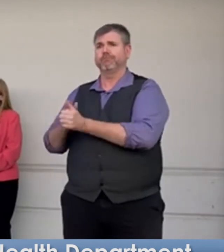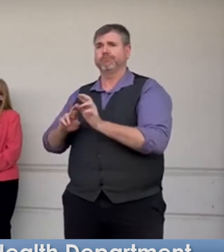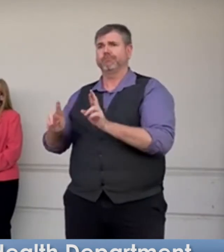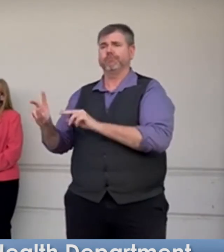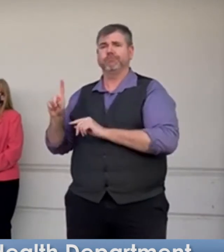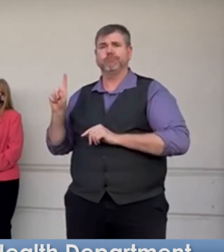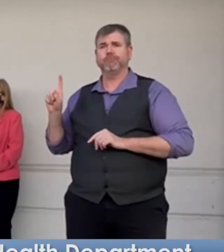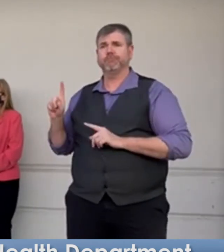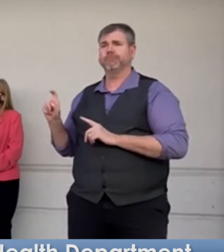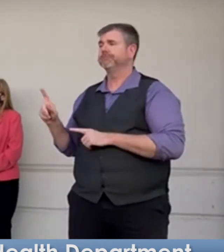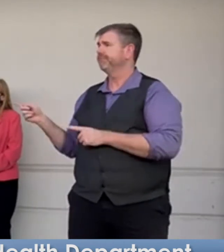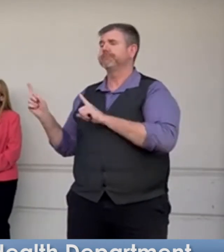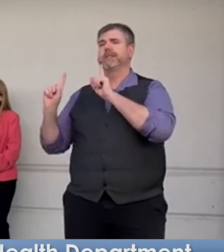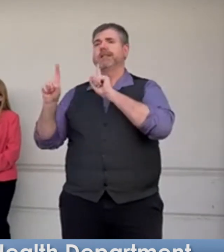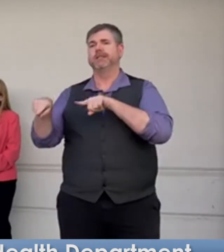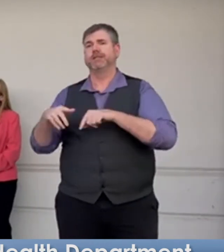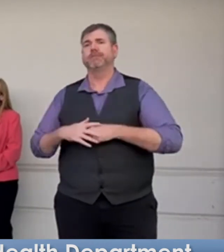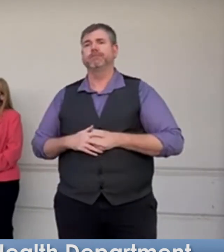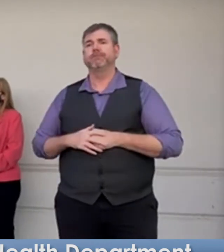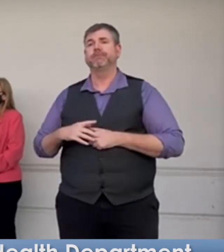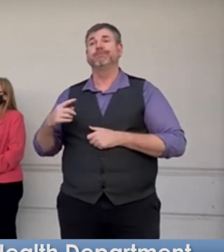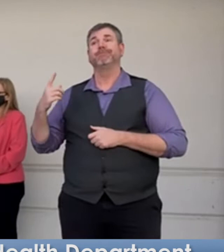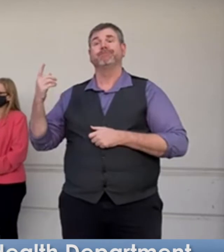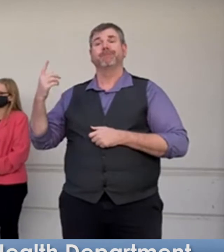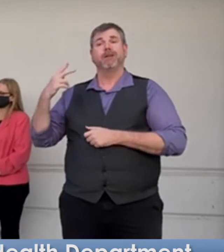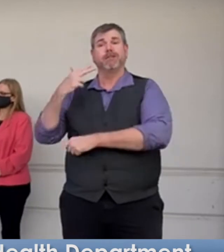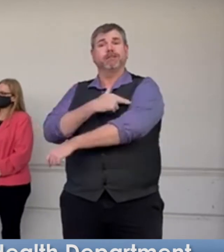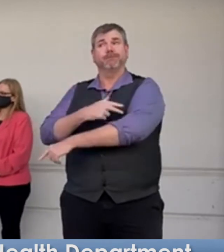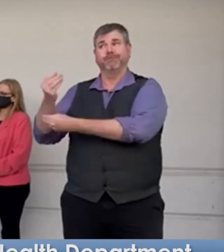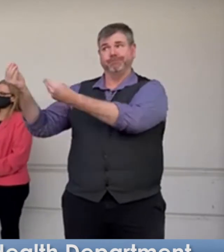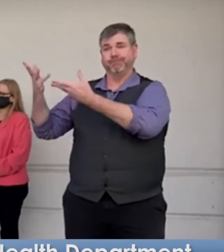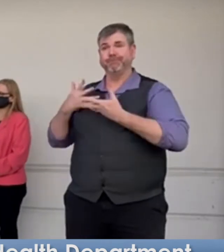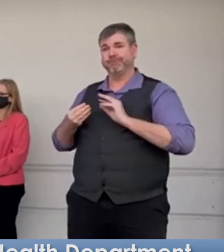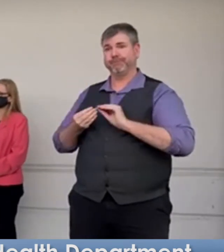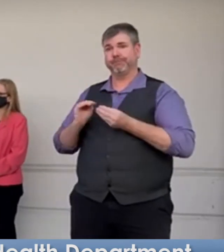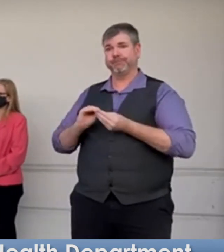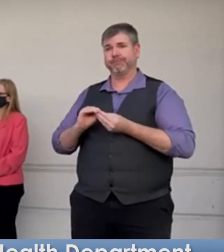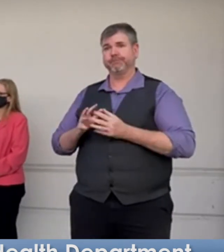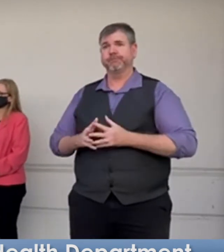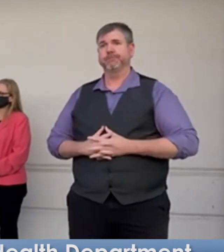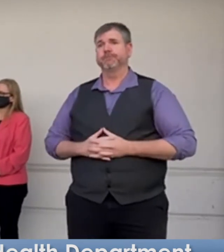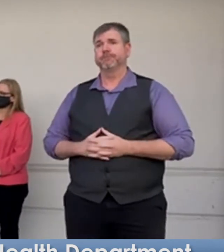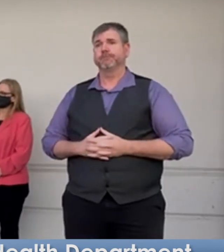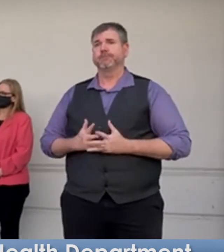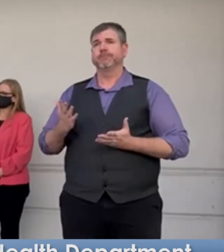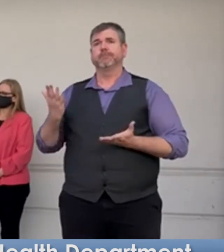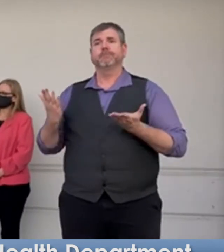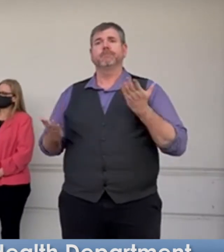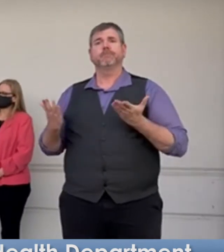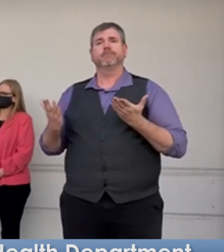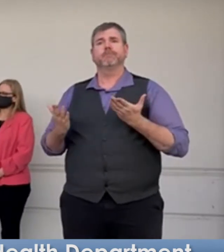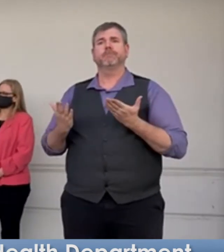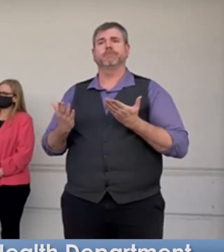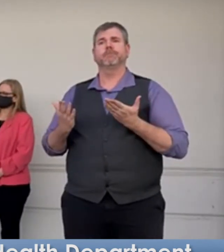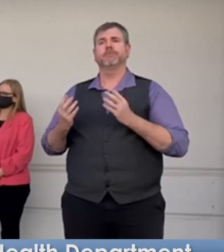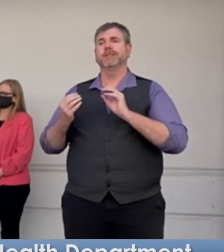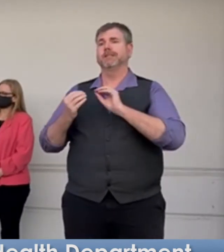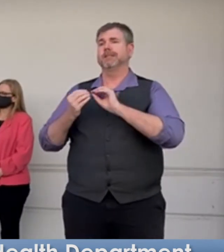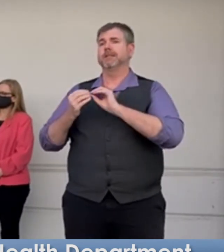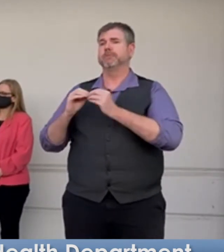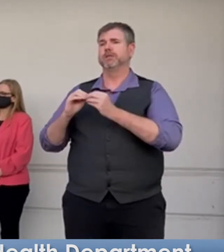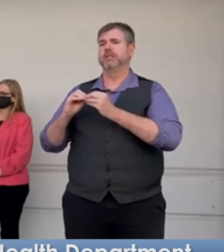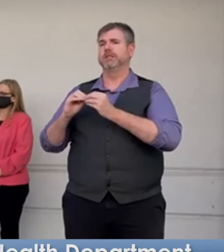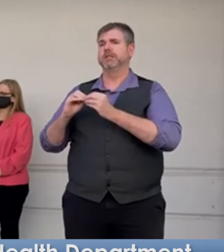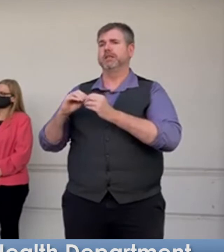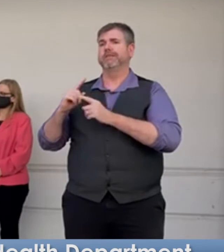may be from people who have had specimens collected over the past week. This is a high number. I would have